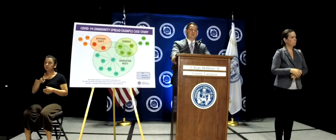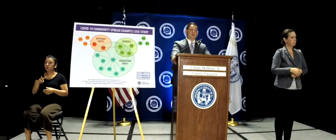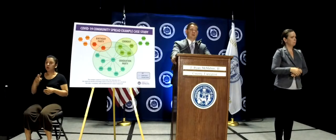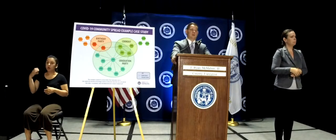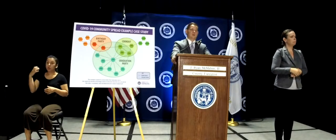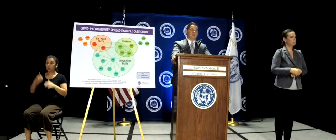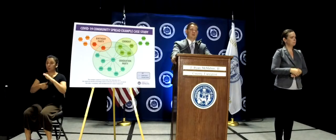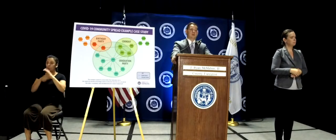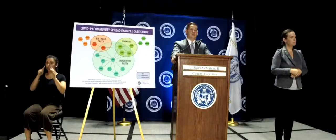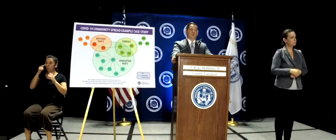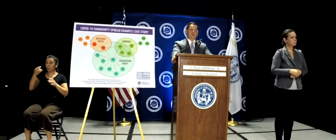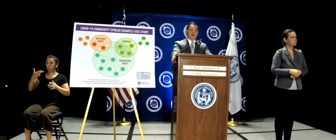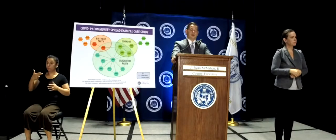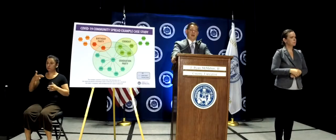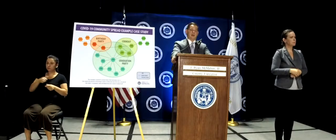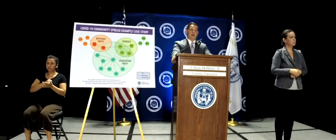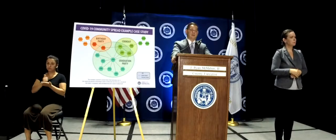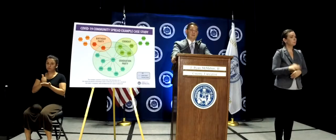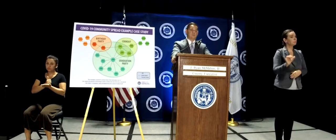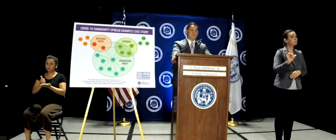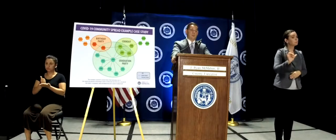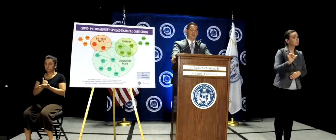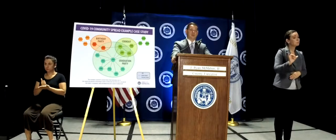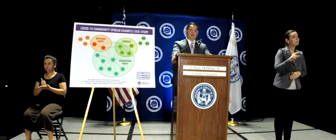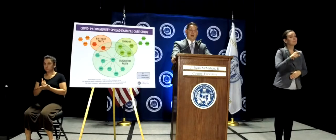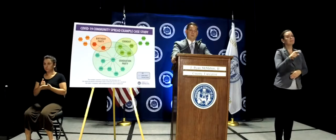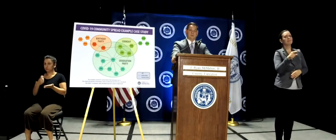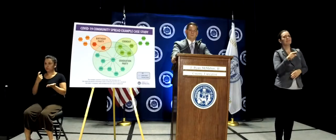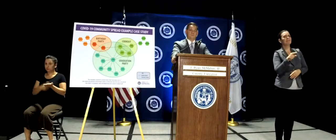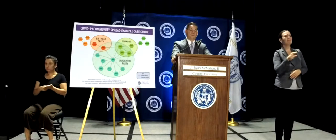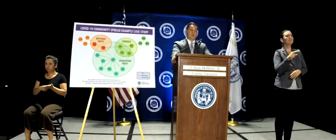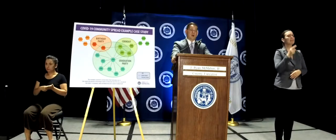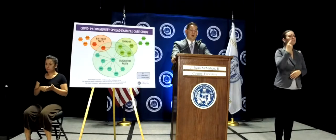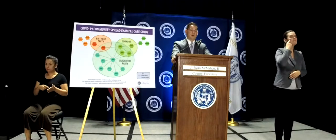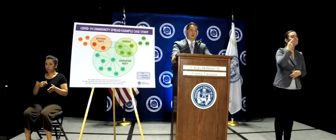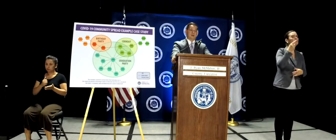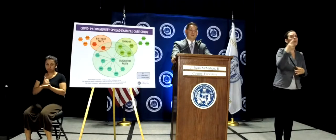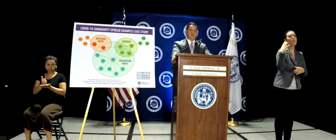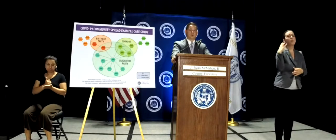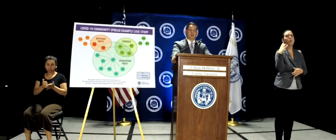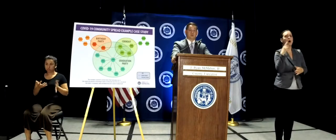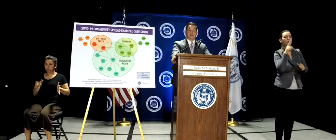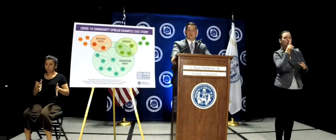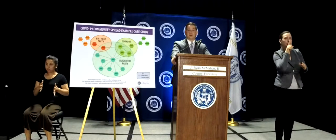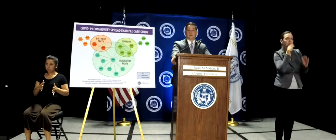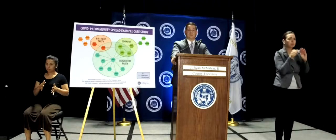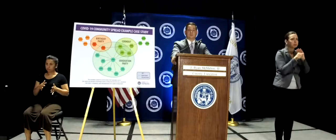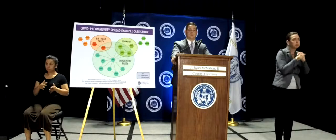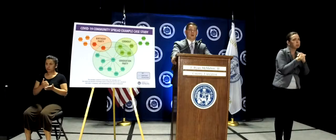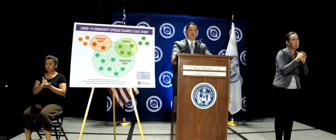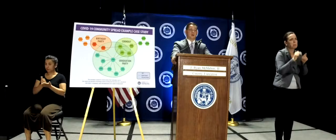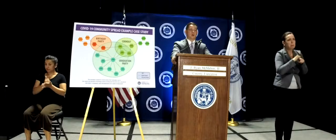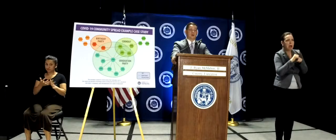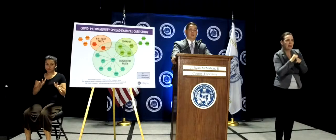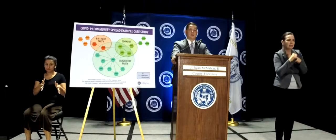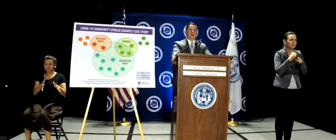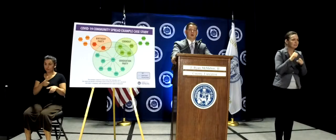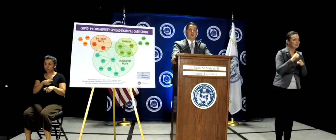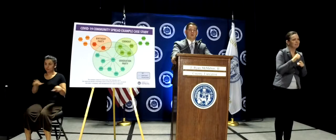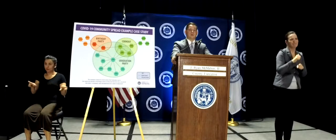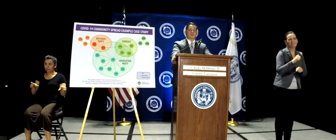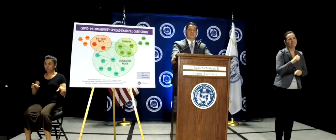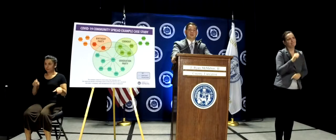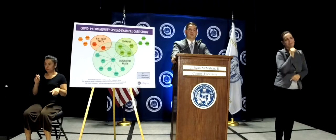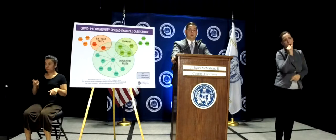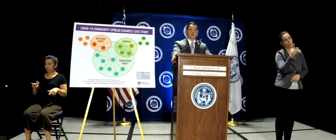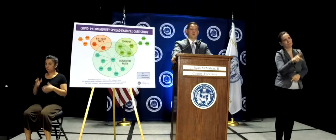practice via the restart guidelines, it shouldn't have happened. Glad to see the school district didn't condone it,